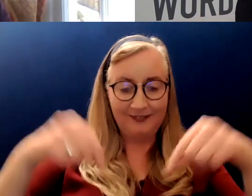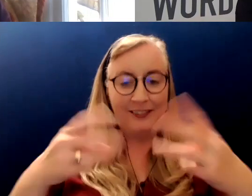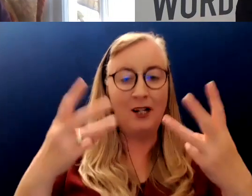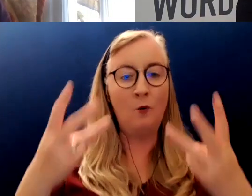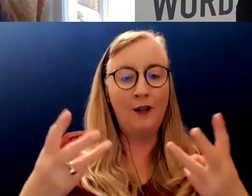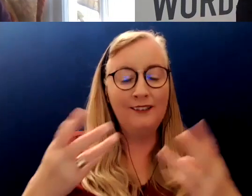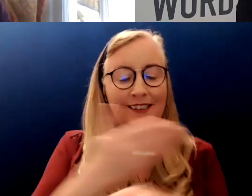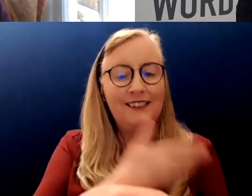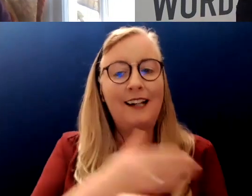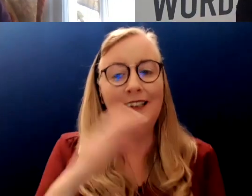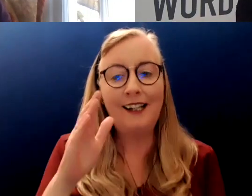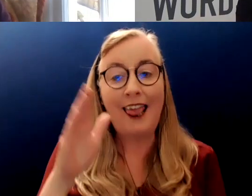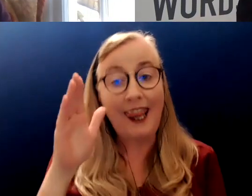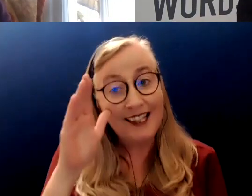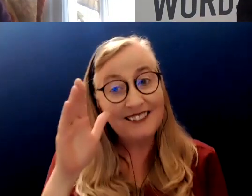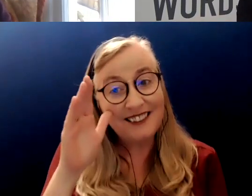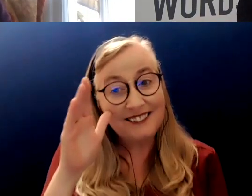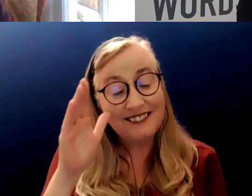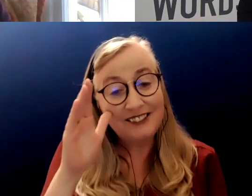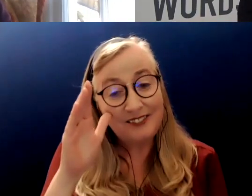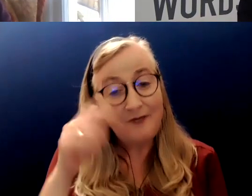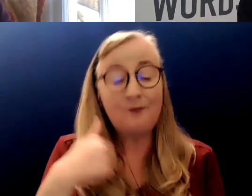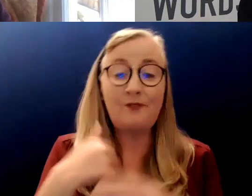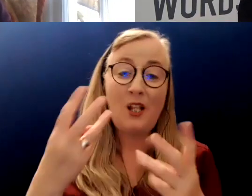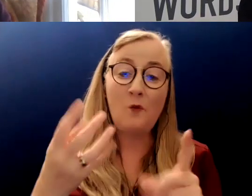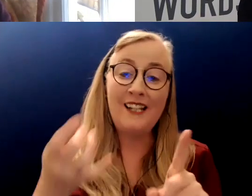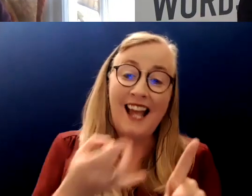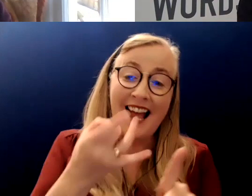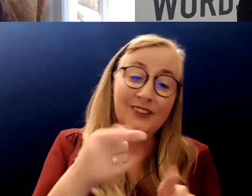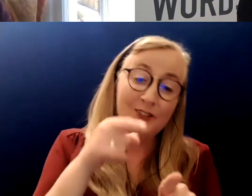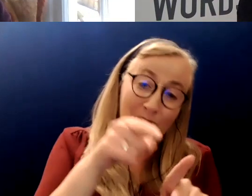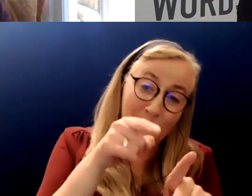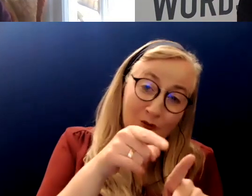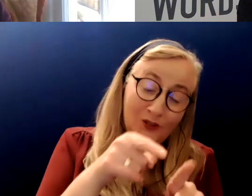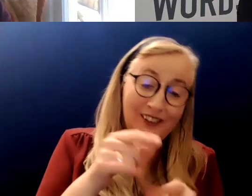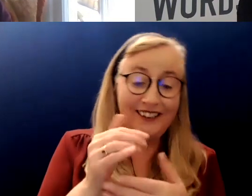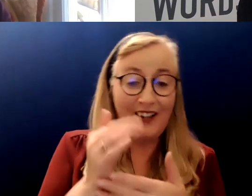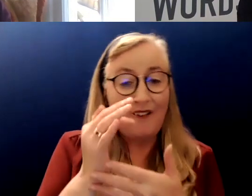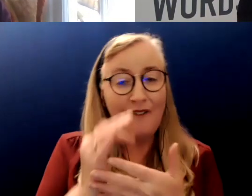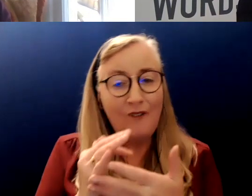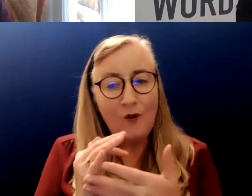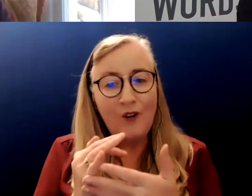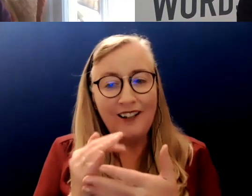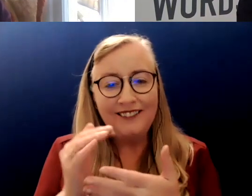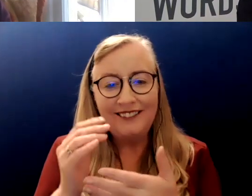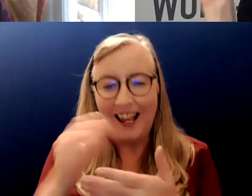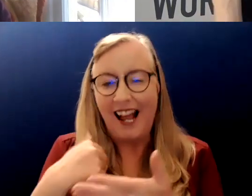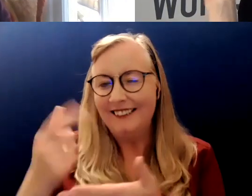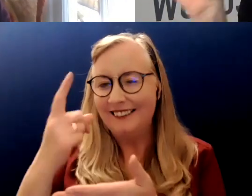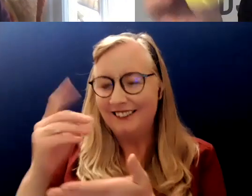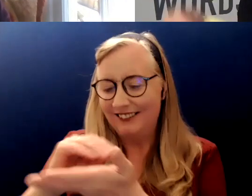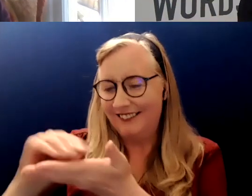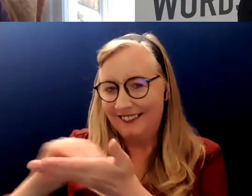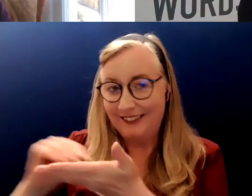listening and asking you a few of the things that I scribbled out earlier, and I've got my